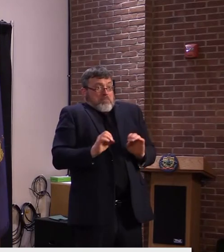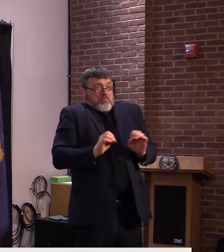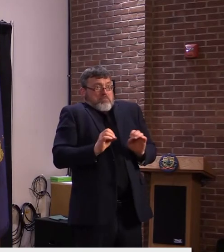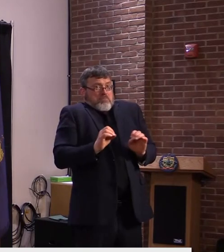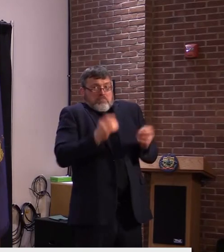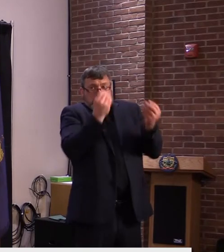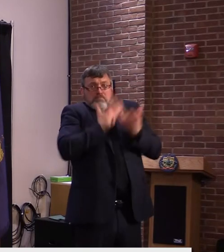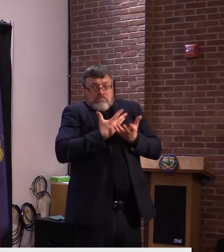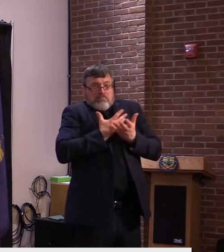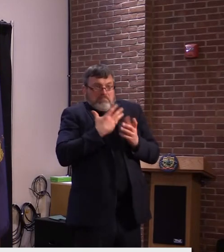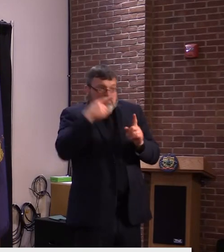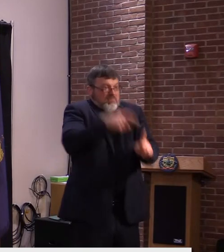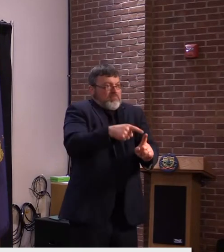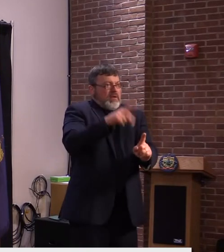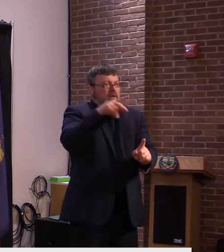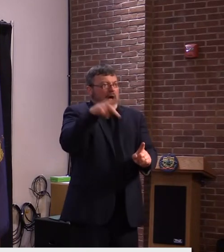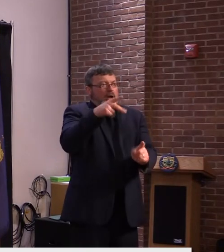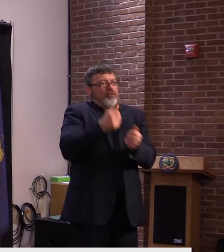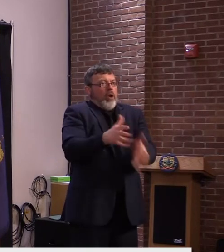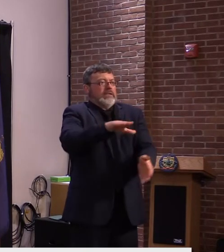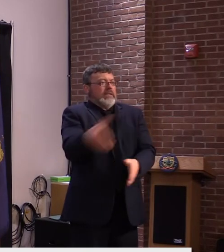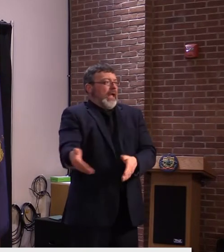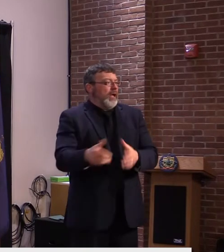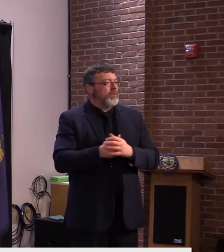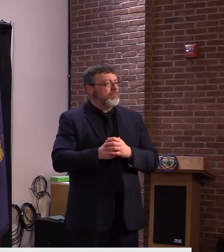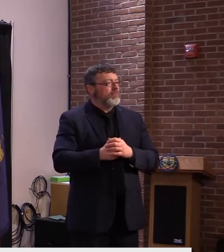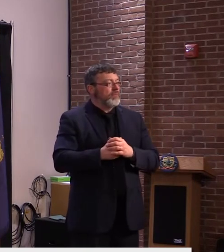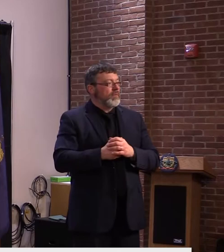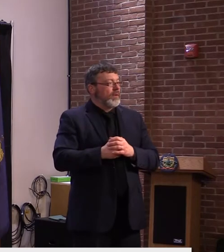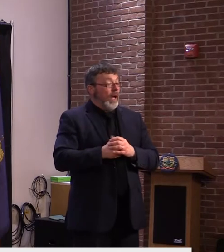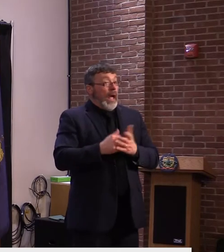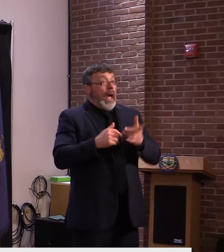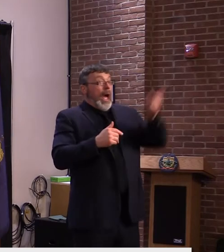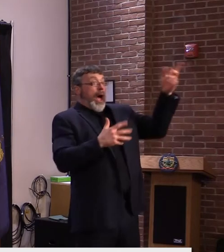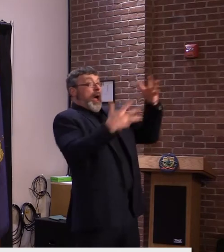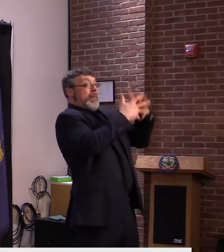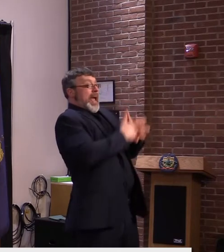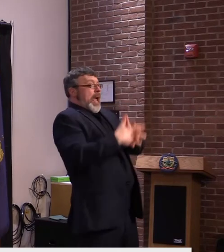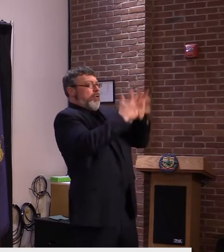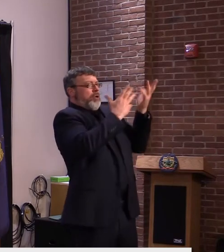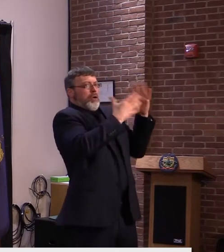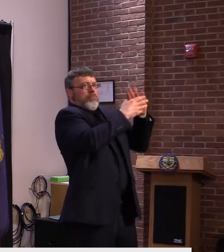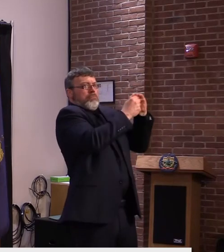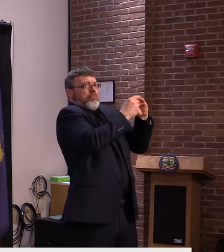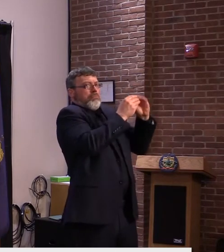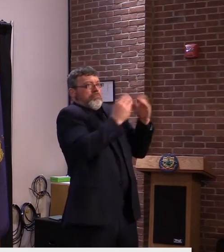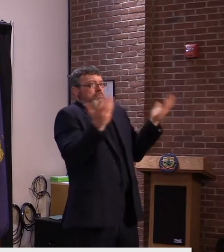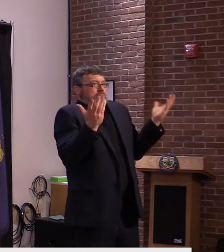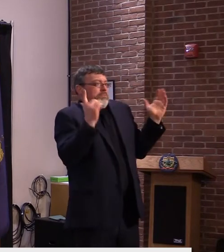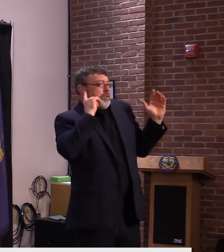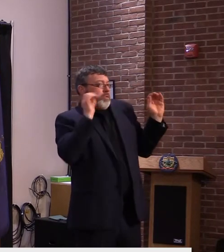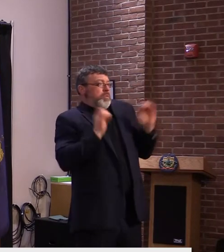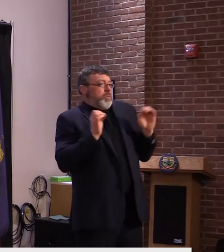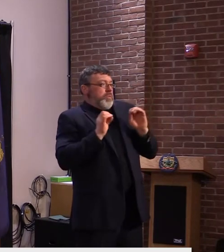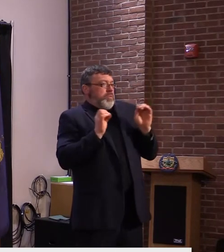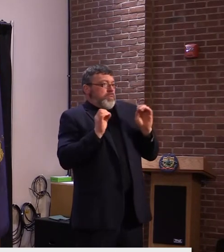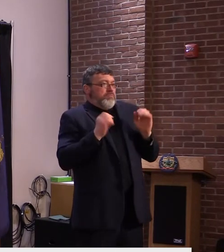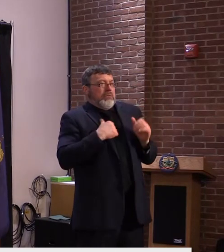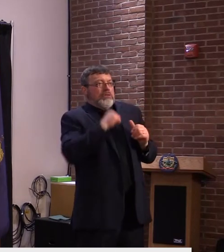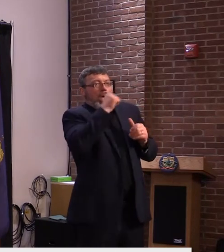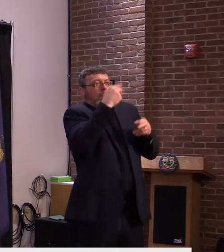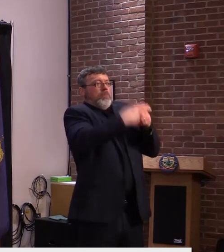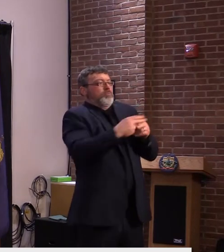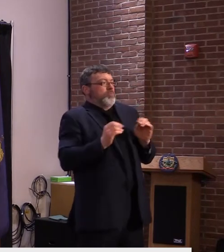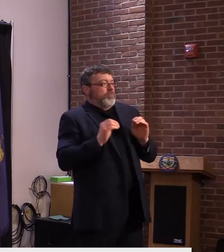I'm hesitant to speak to the whole country because I'm not sure, so I'm not going to give a potentially incorrect